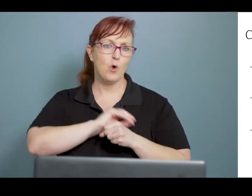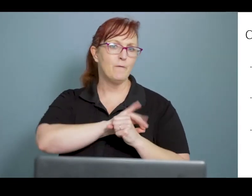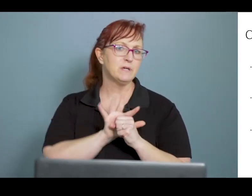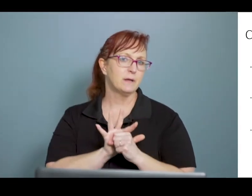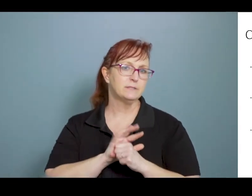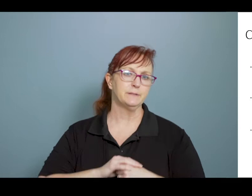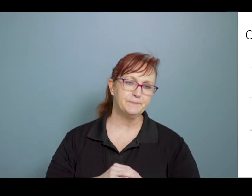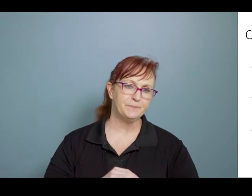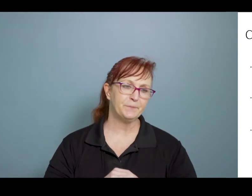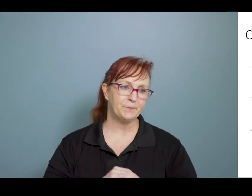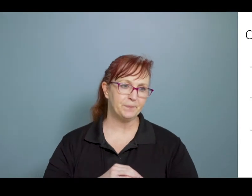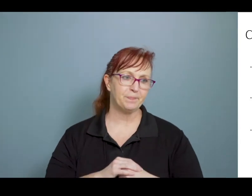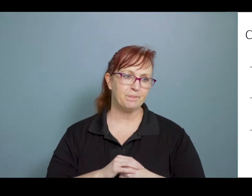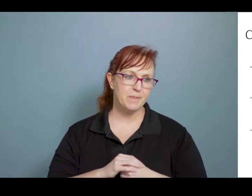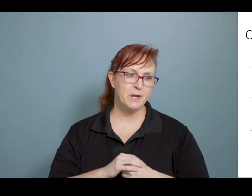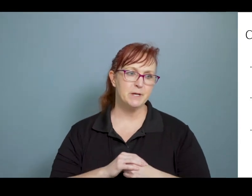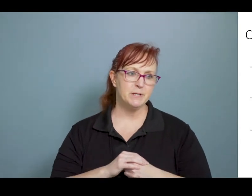COVID-19,